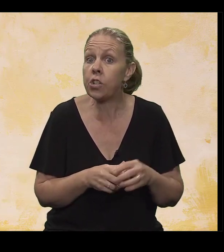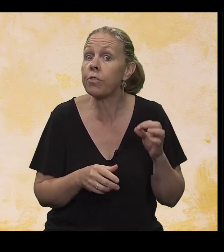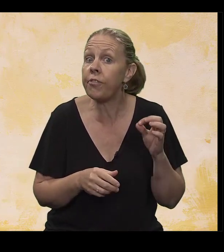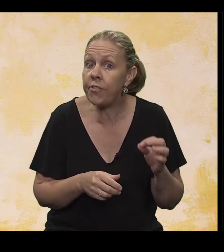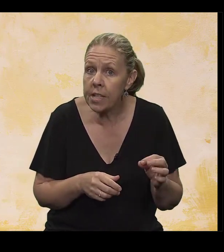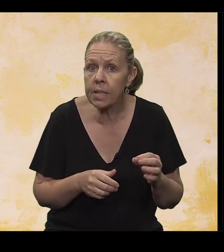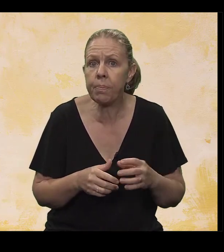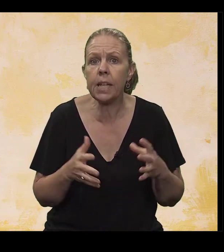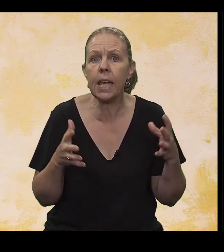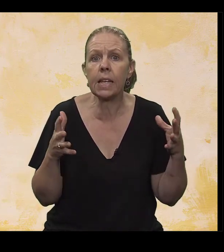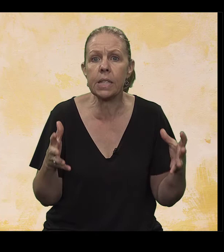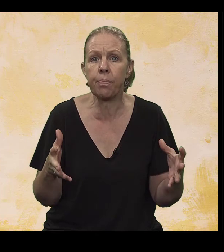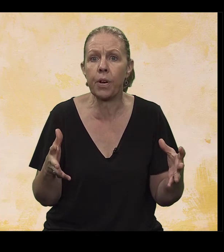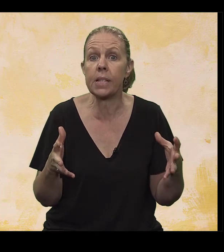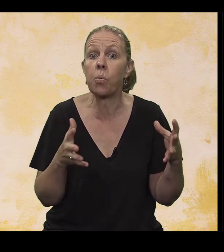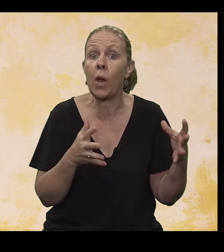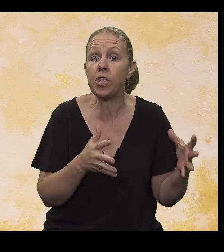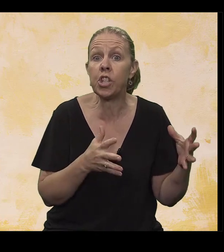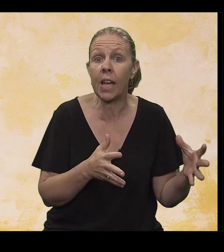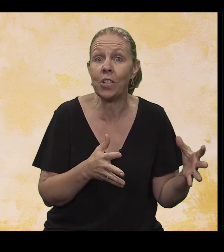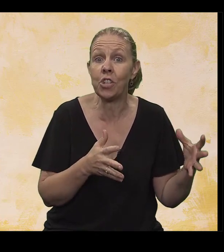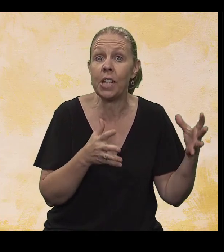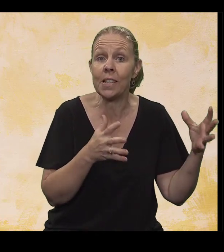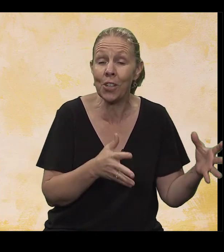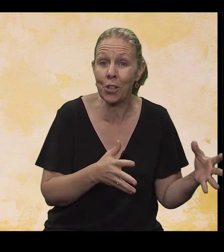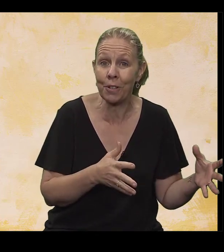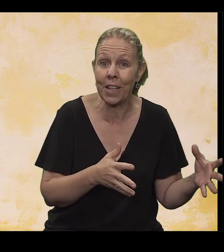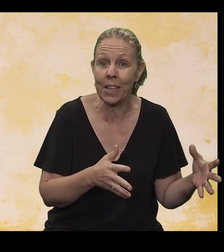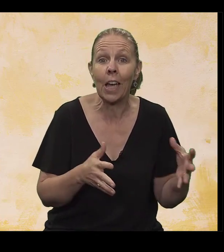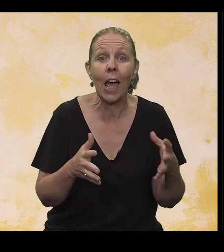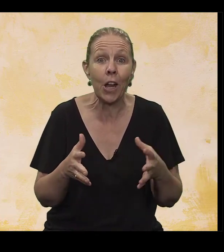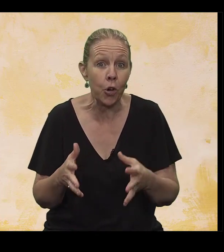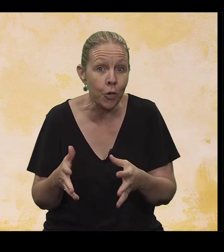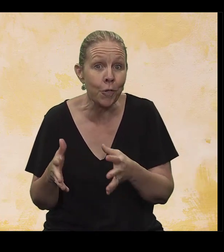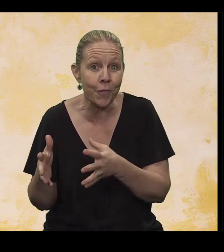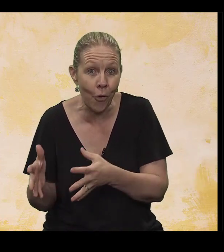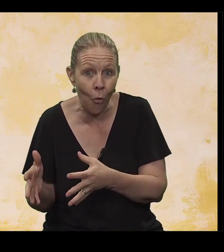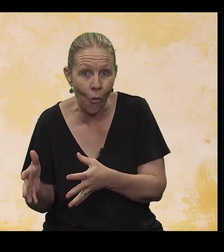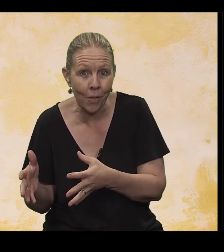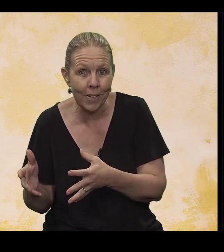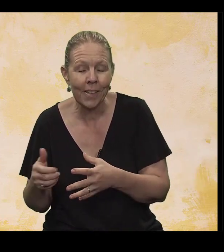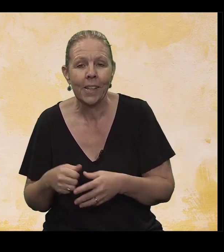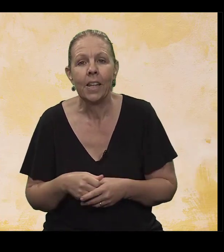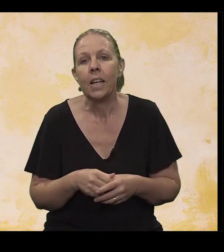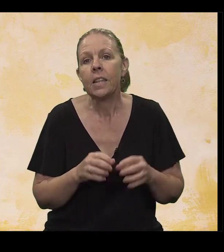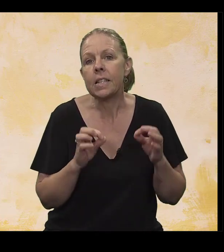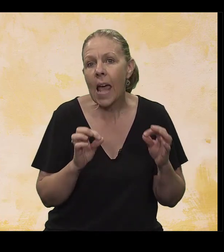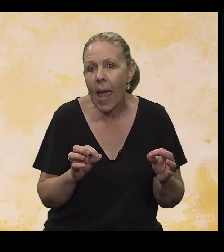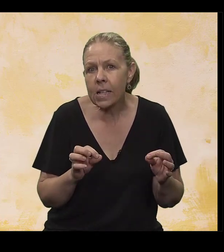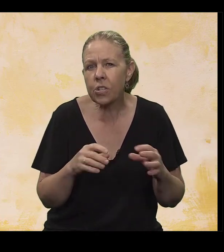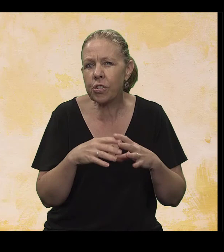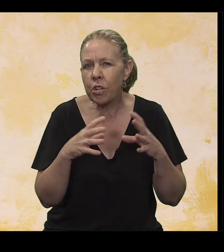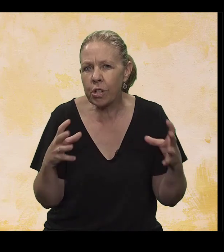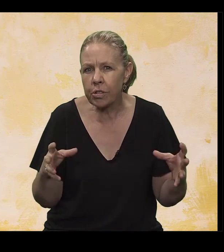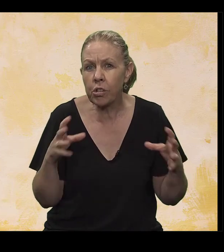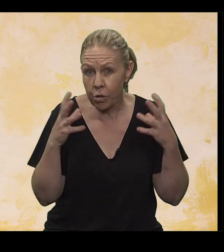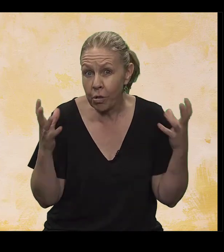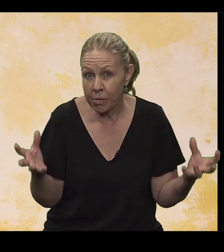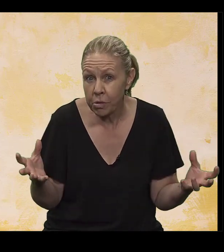should visibly express when change is occurring and who for. The text on your